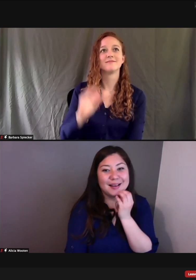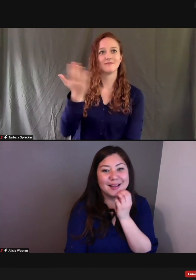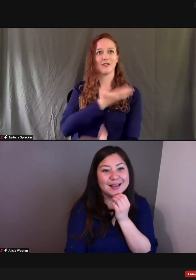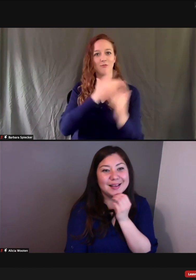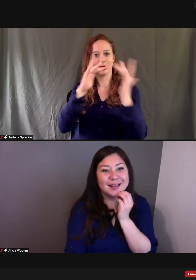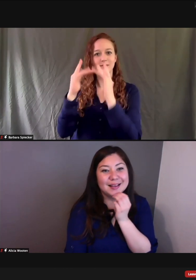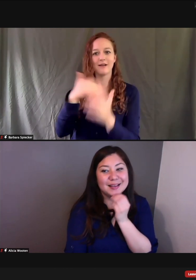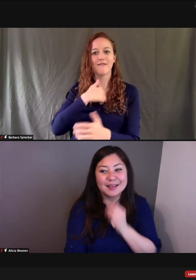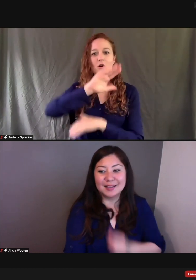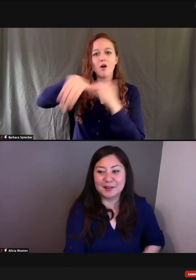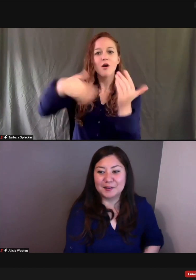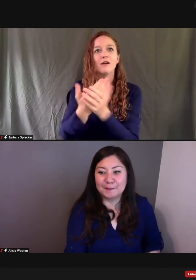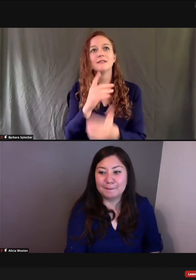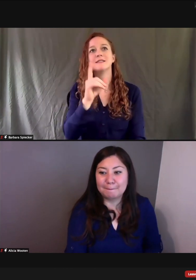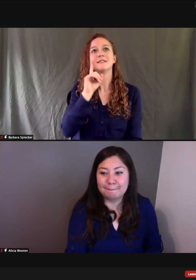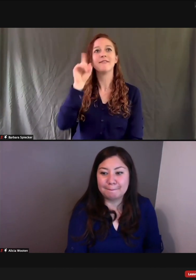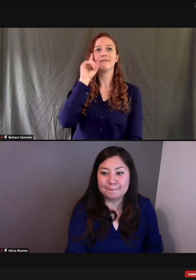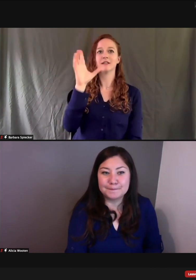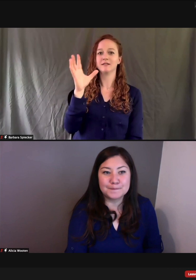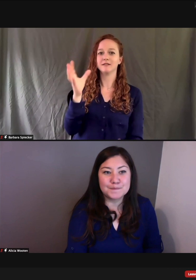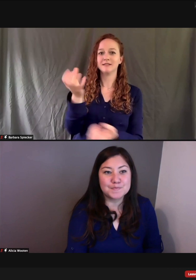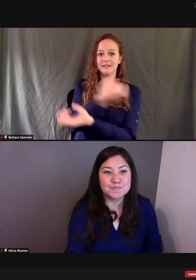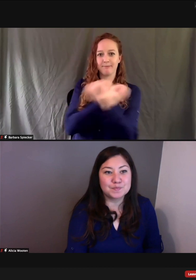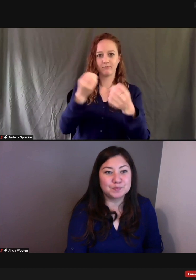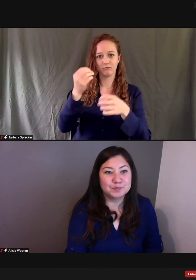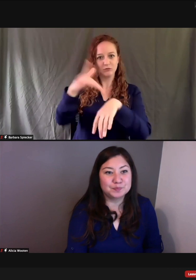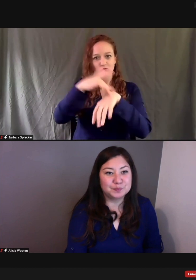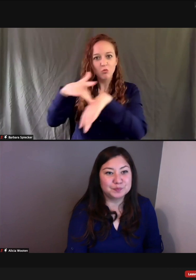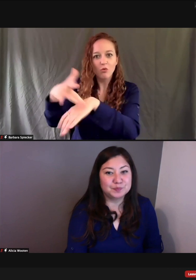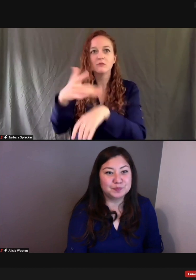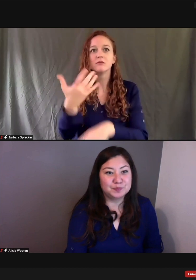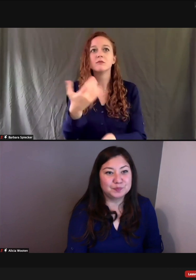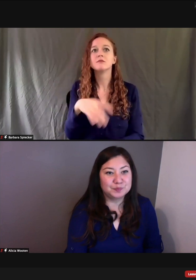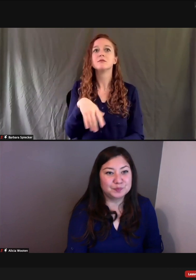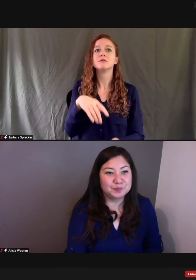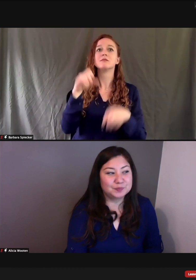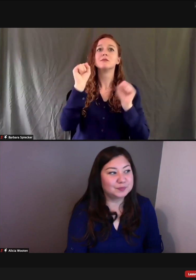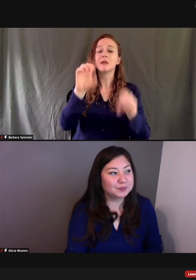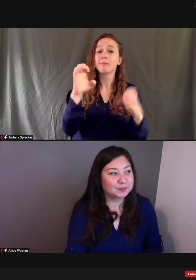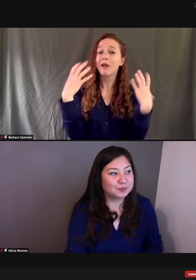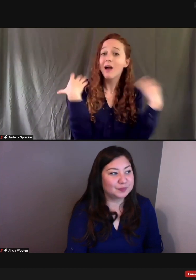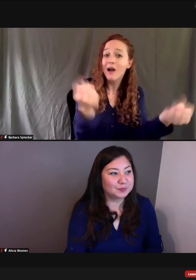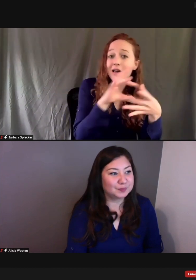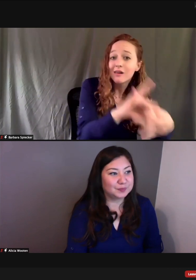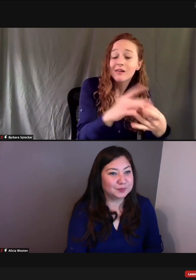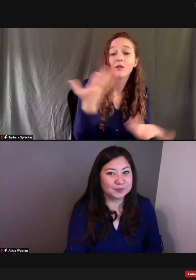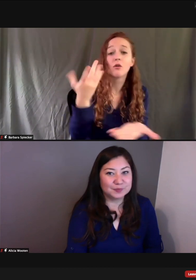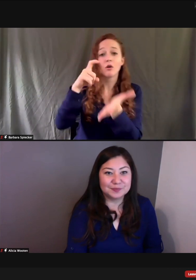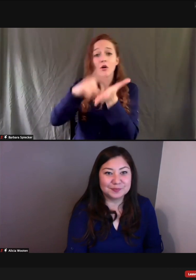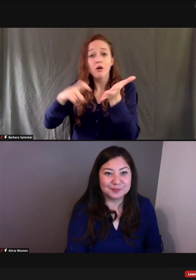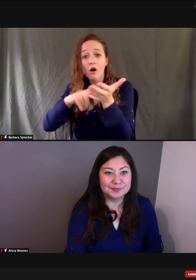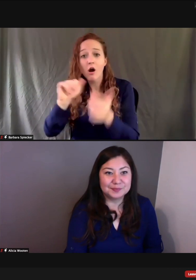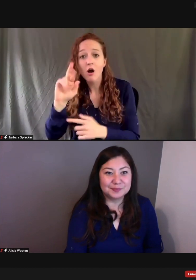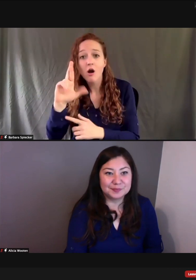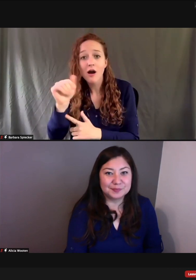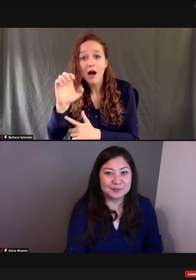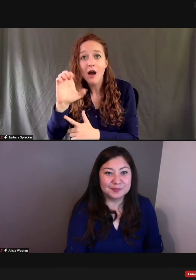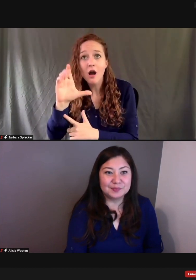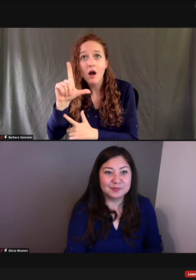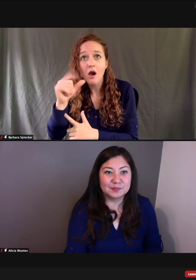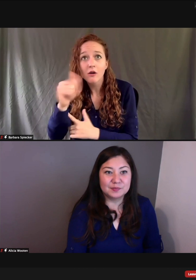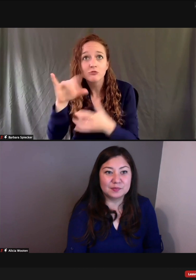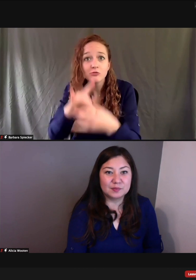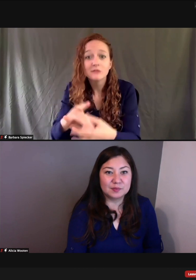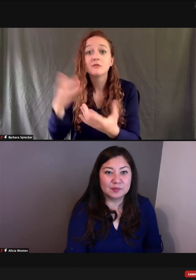And so uploaded there, you can read and you can see all of our different things that we have available. We